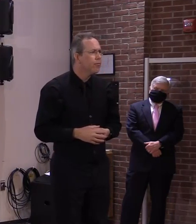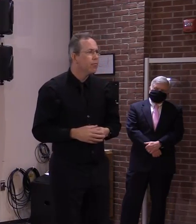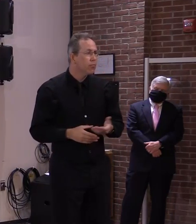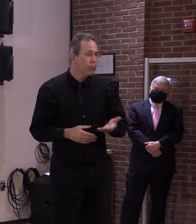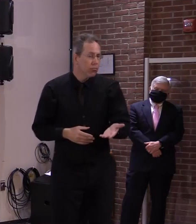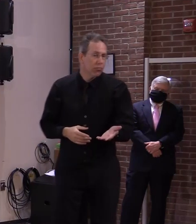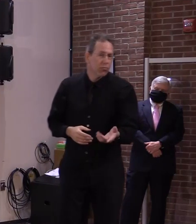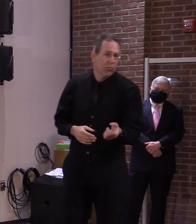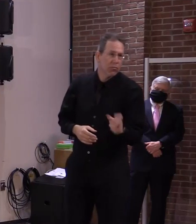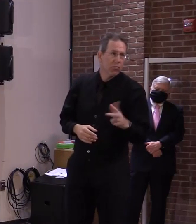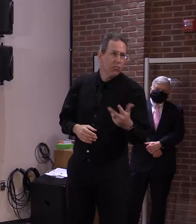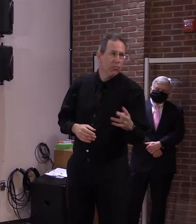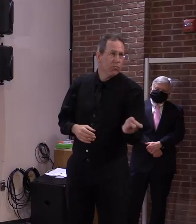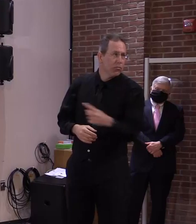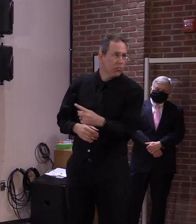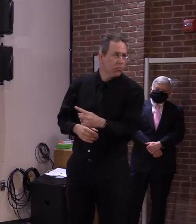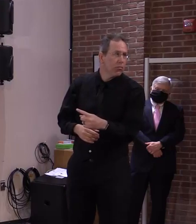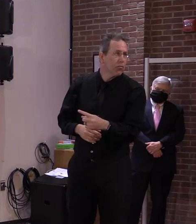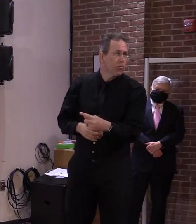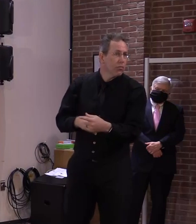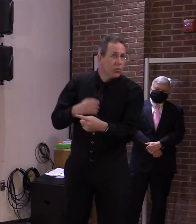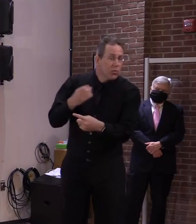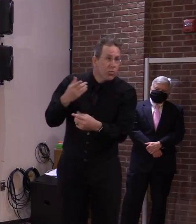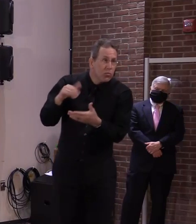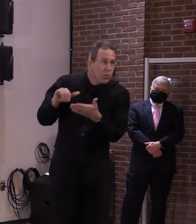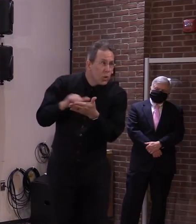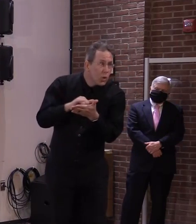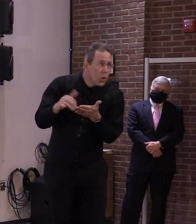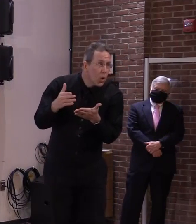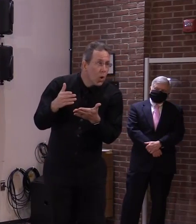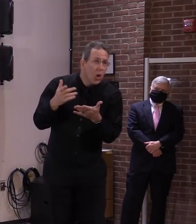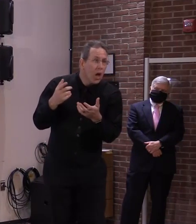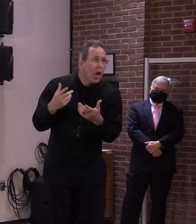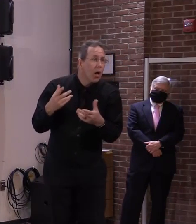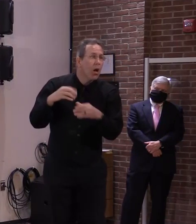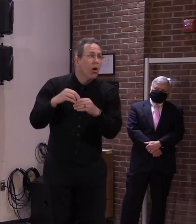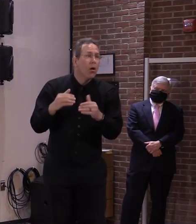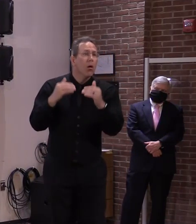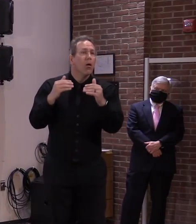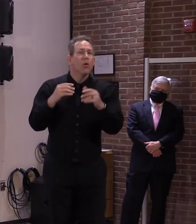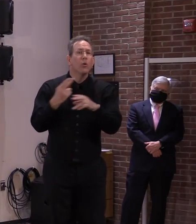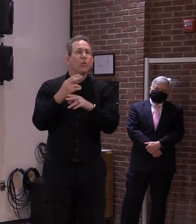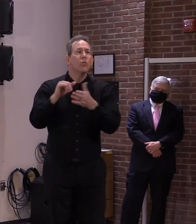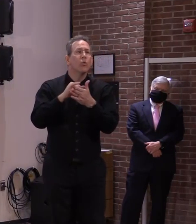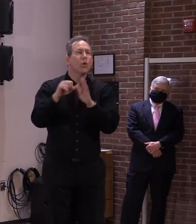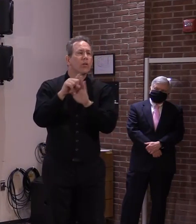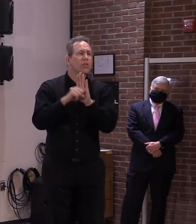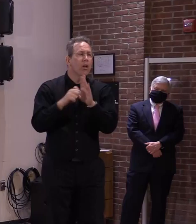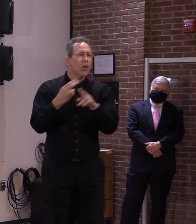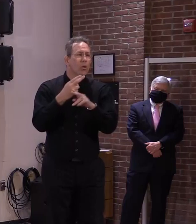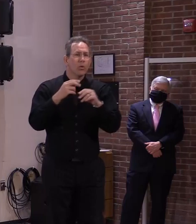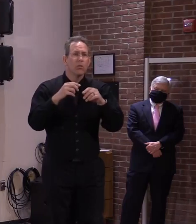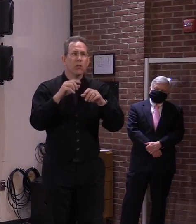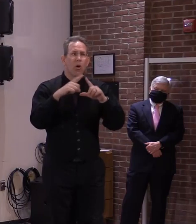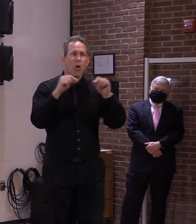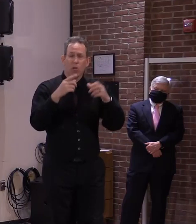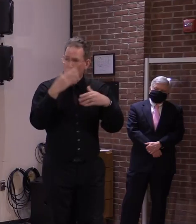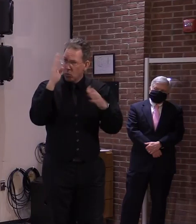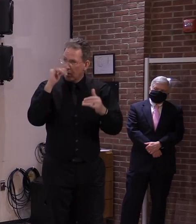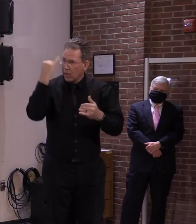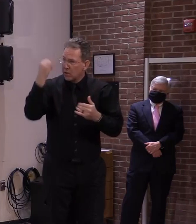has moved ahead with a sort of a card system. Would you be open to that as well? Well, we do